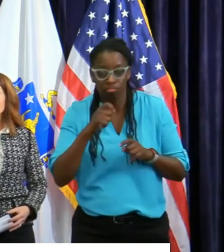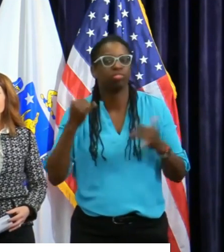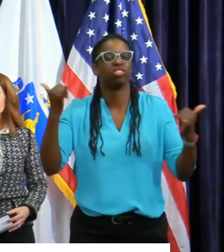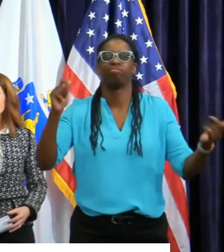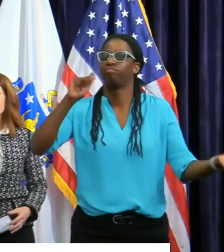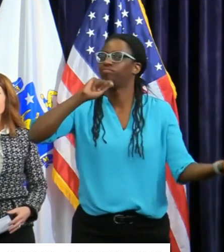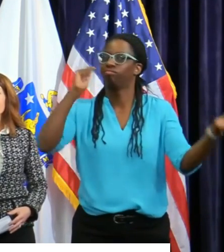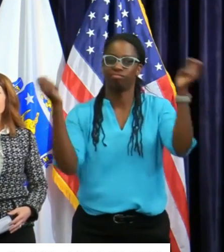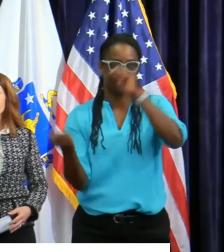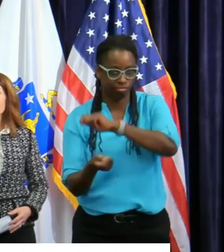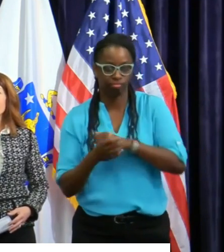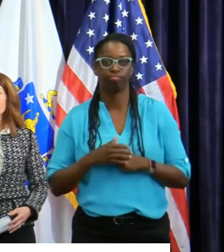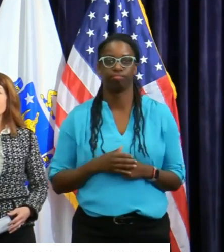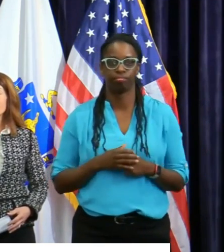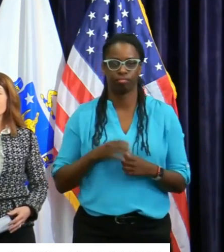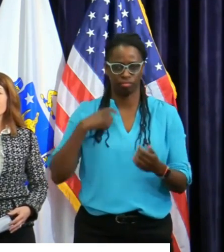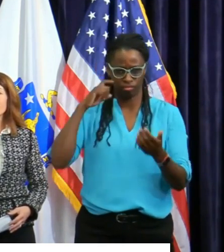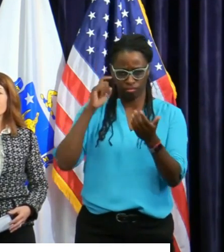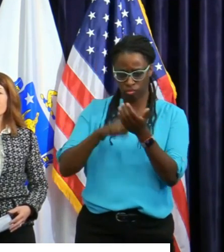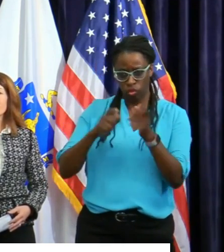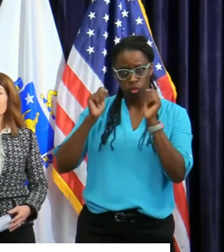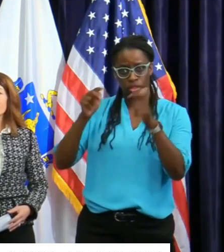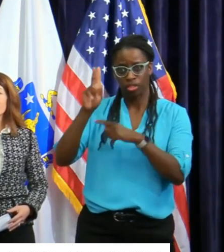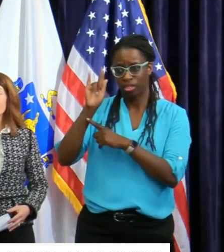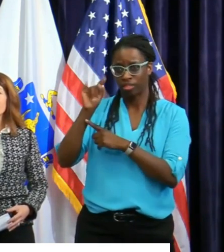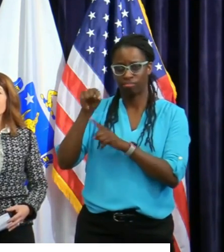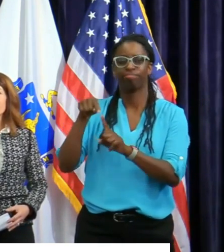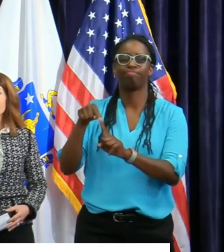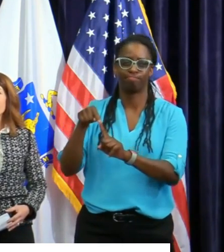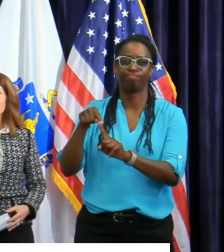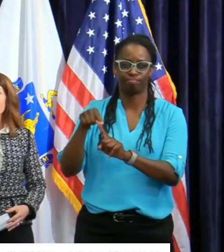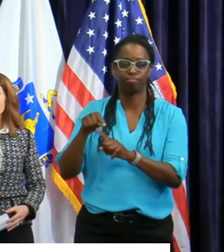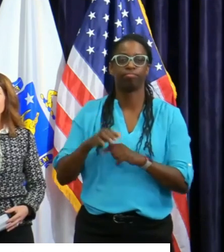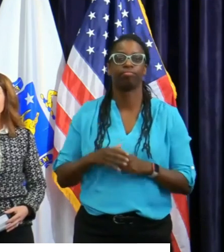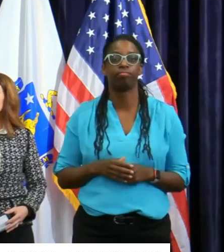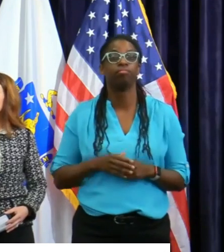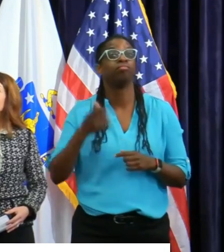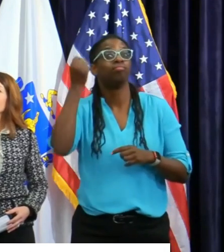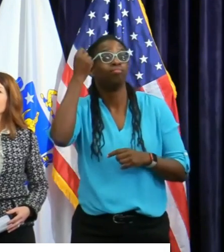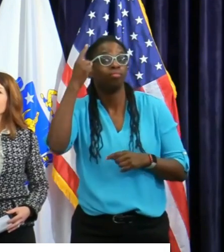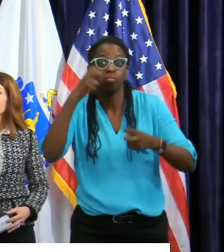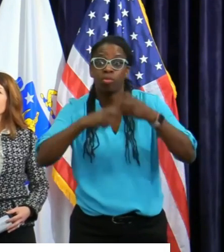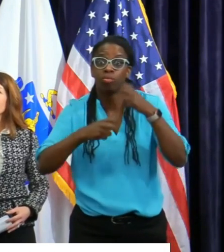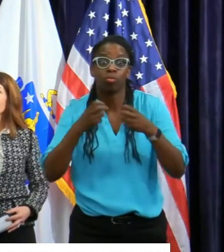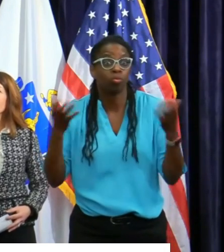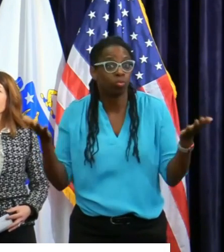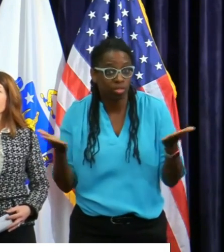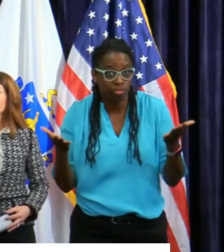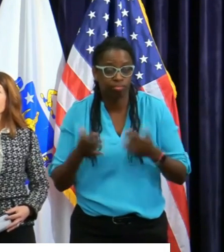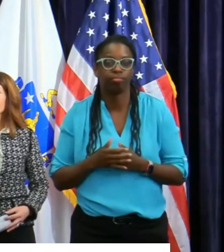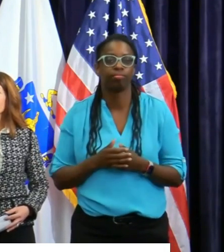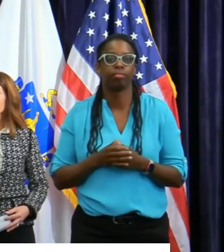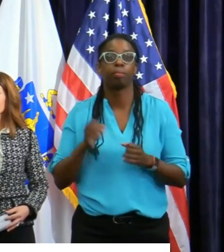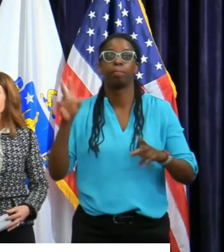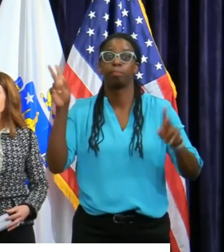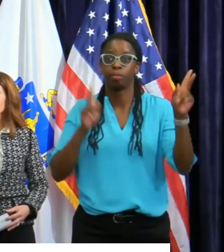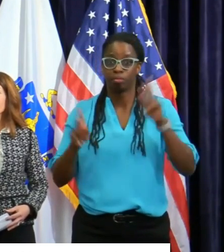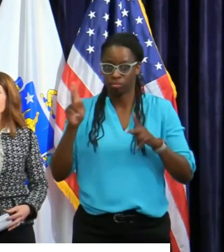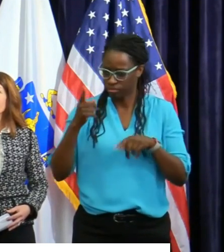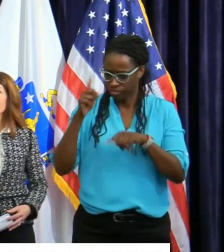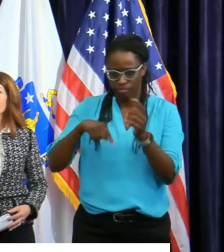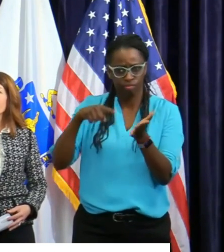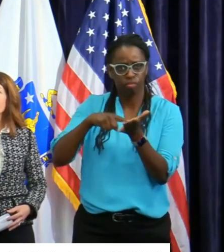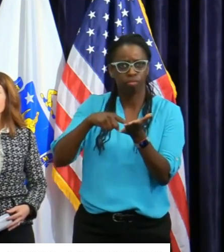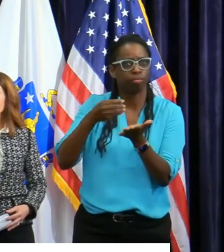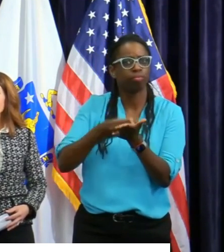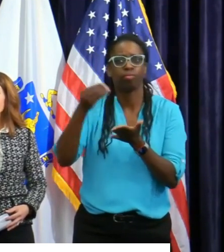battle COVID here in the Commonwealth. But the big problem in many cases for many people have been costs and supply, which